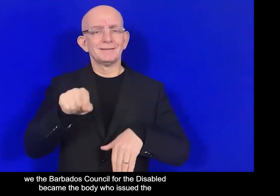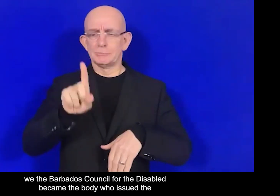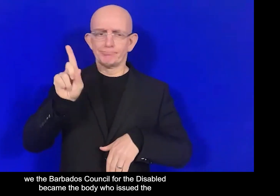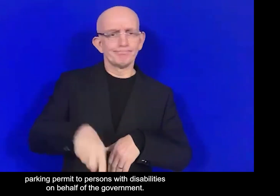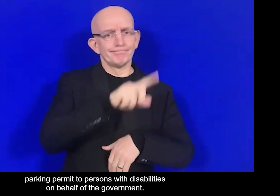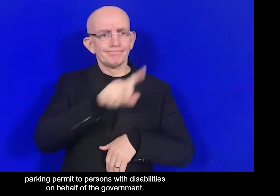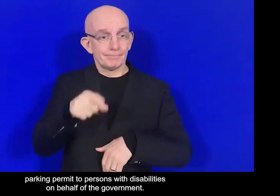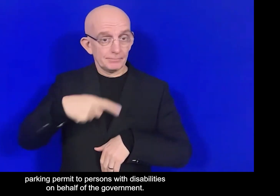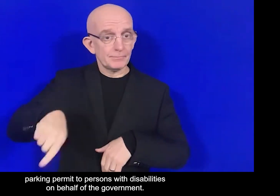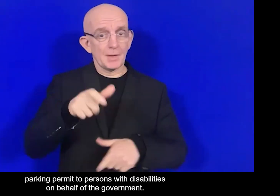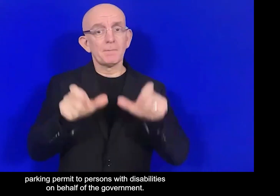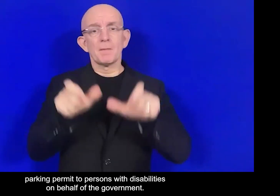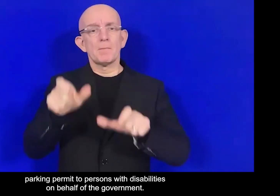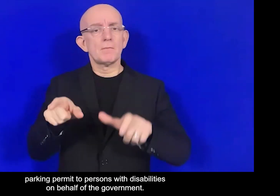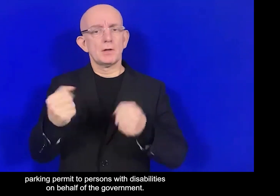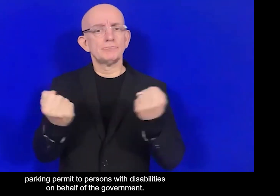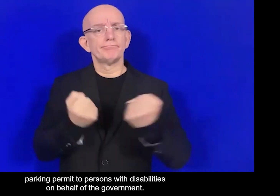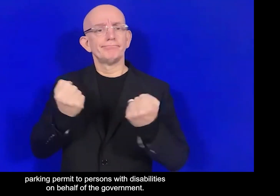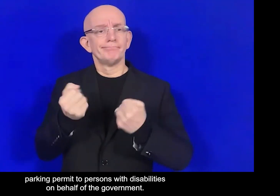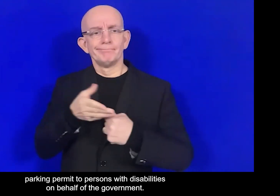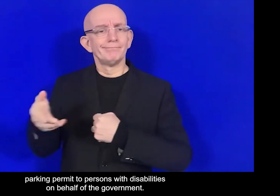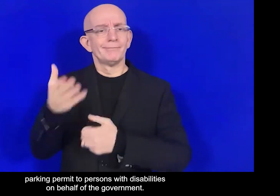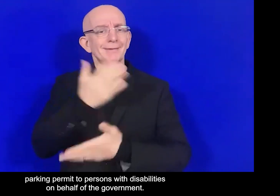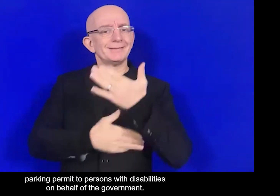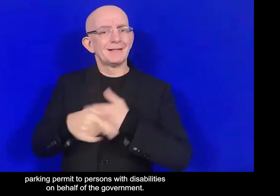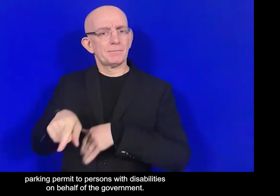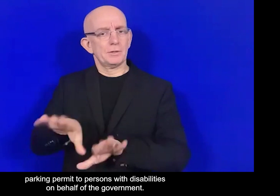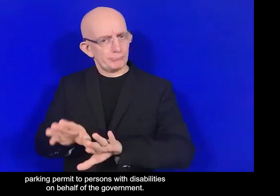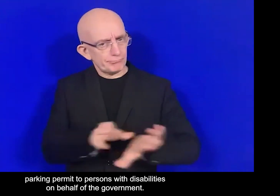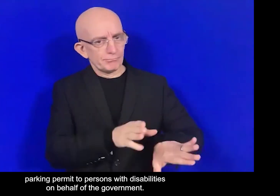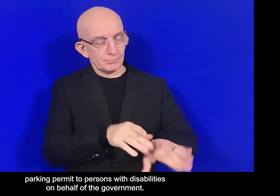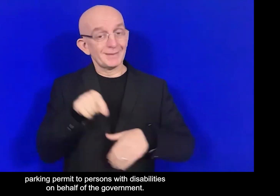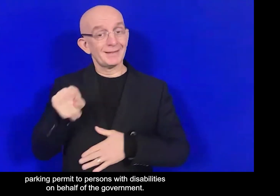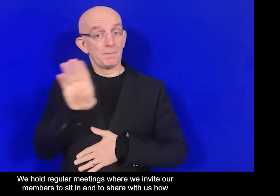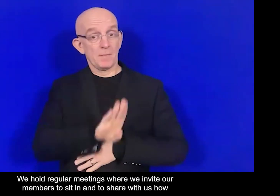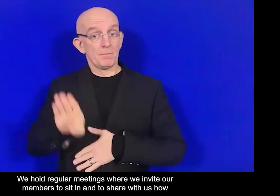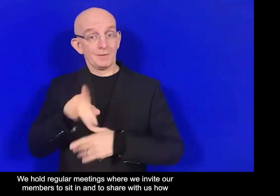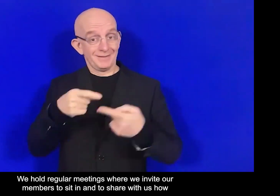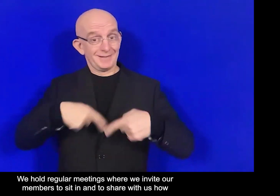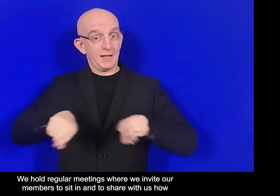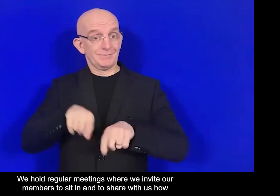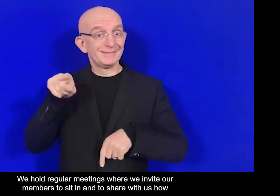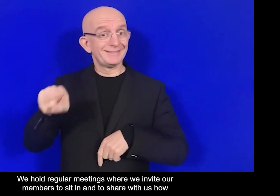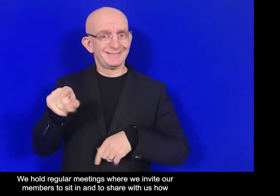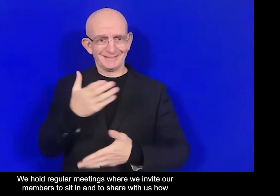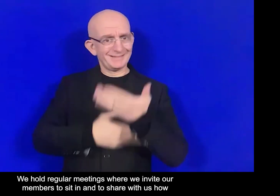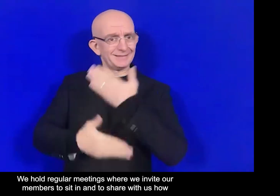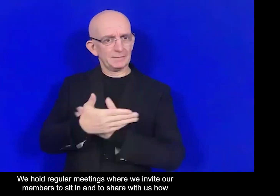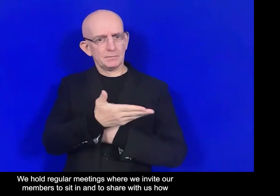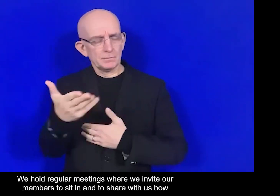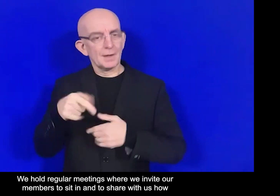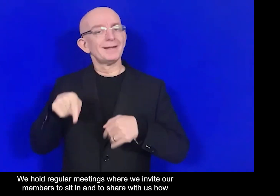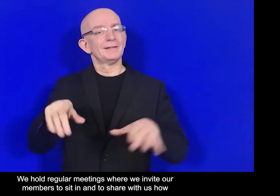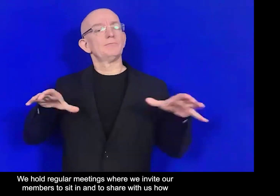issued the parking permit to persons with disabilities on behalf of the government. We hold regular